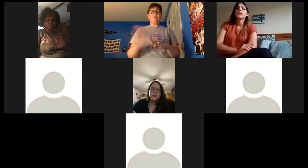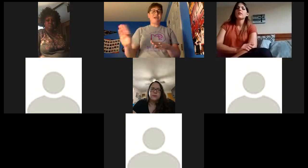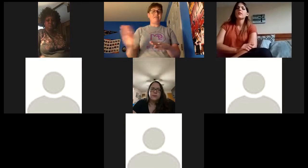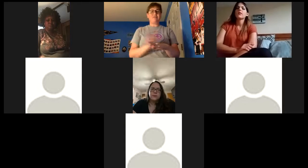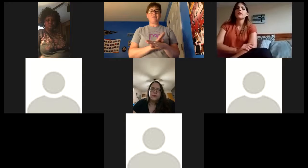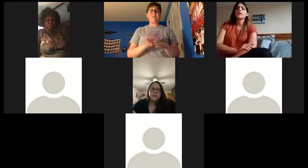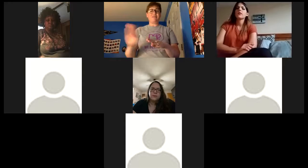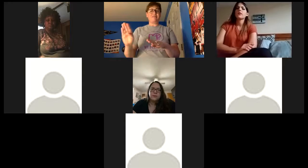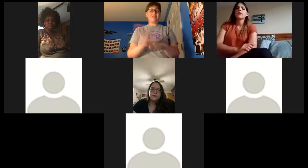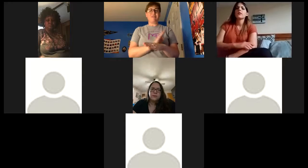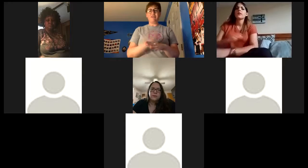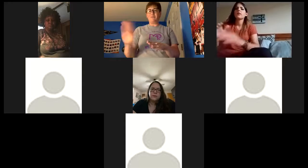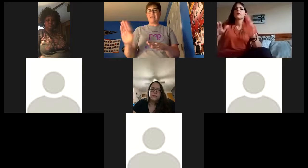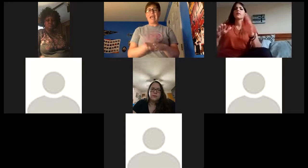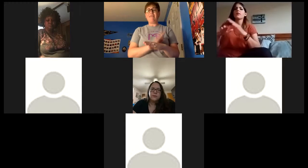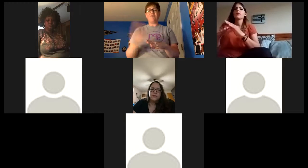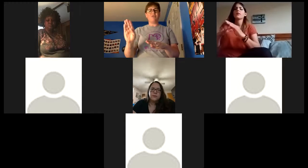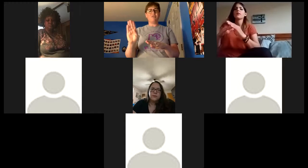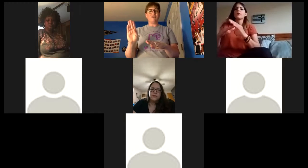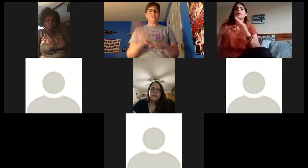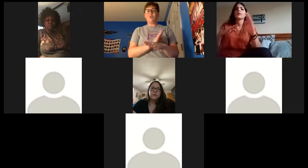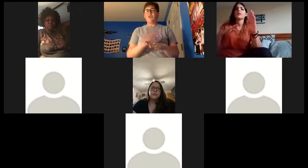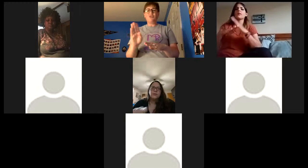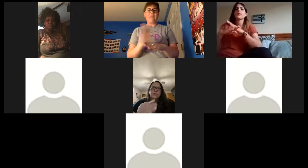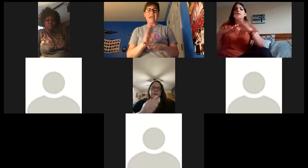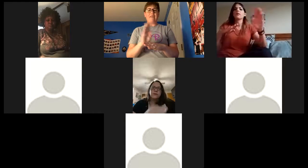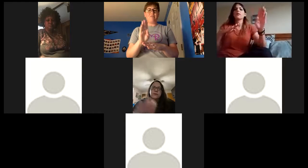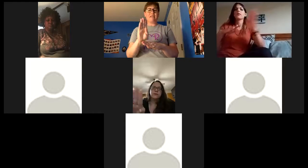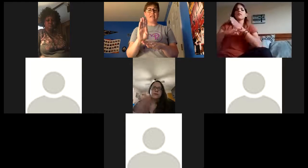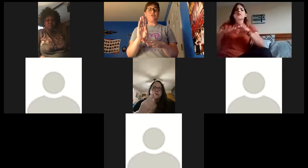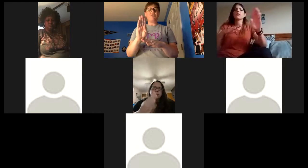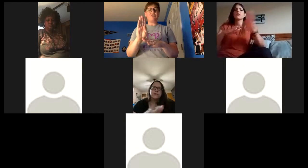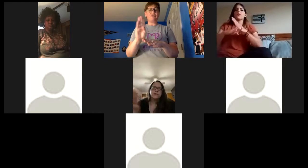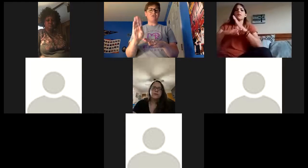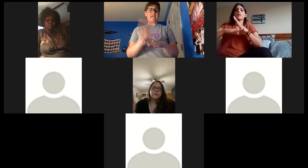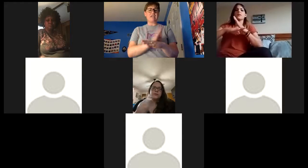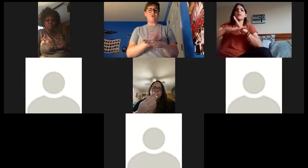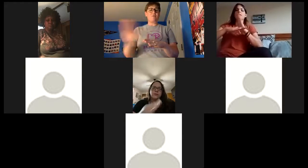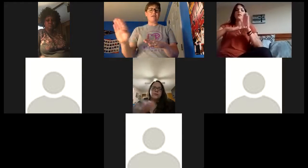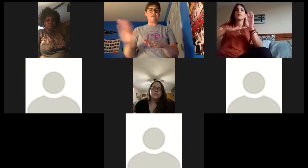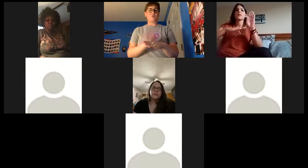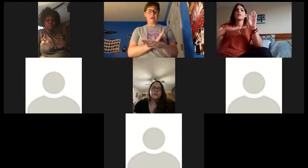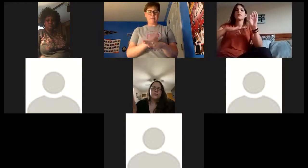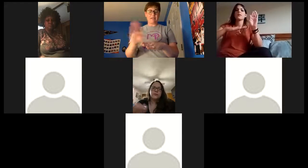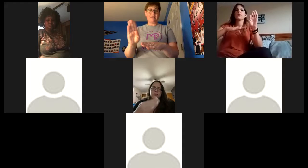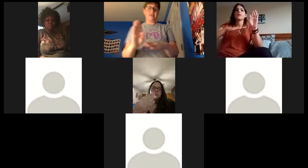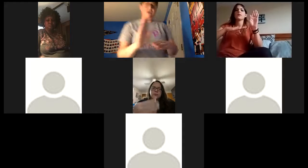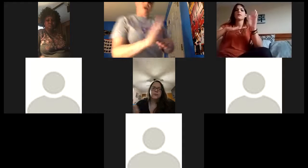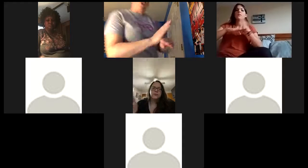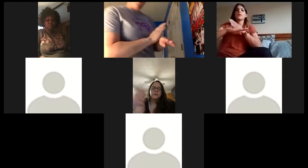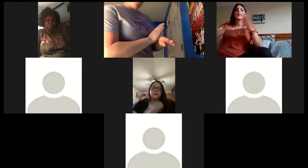know? And so there's behavior. You know, what's your behavior been like? And all you're doing is you're taking your B and swiping